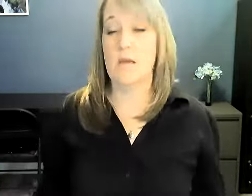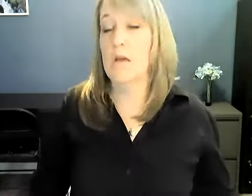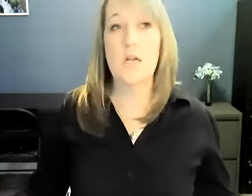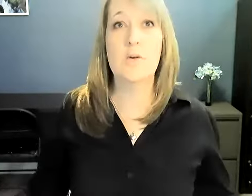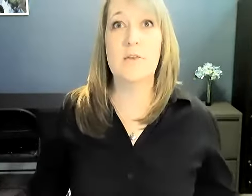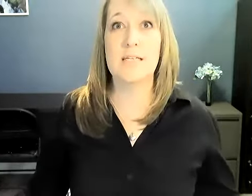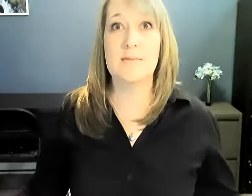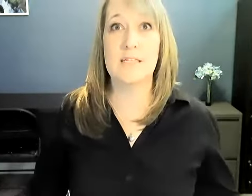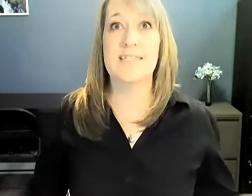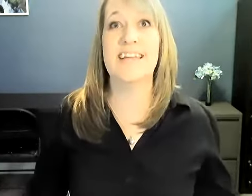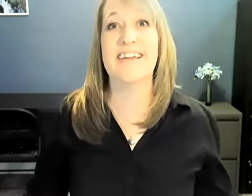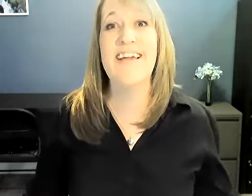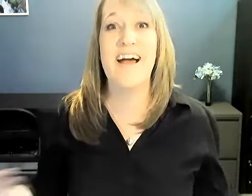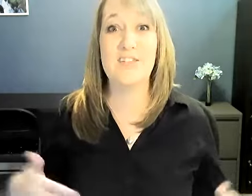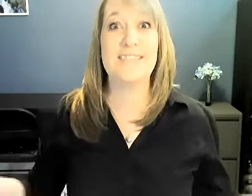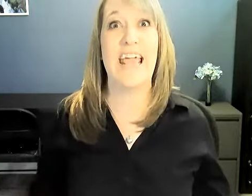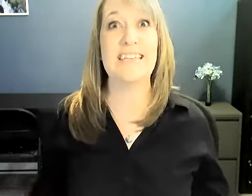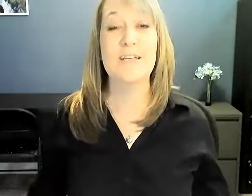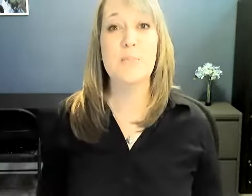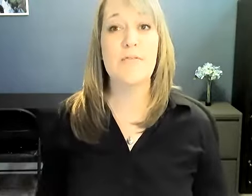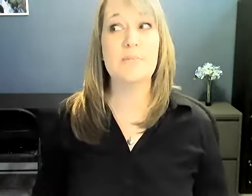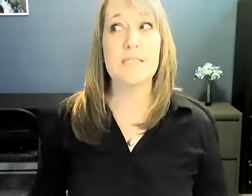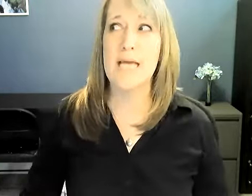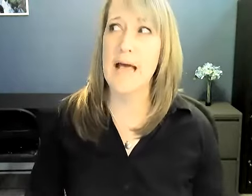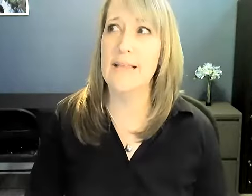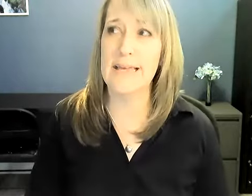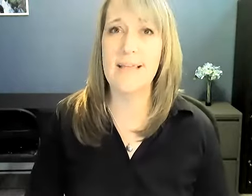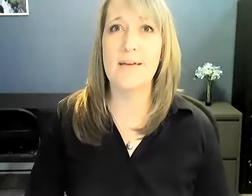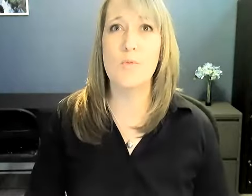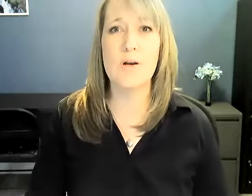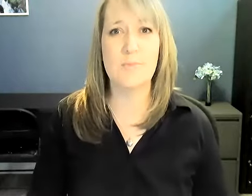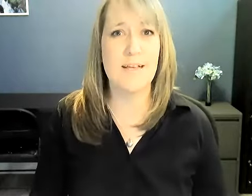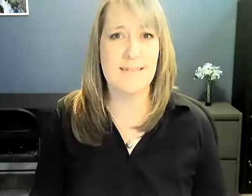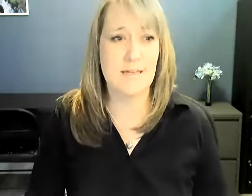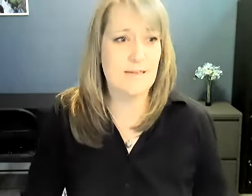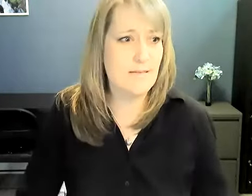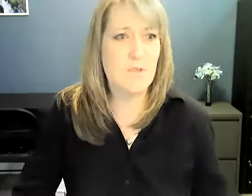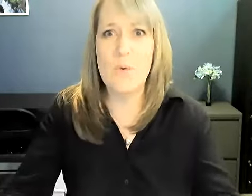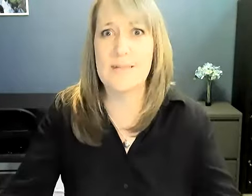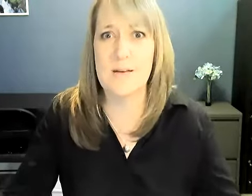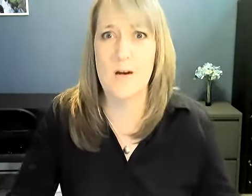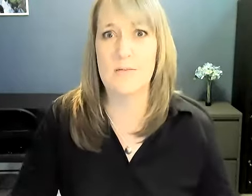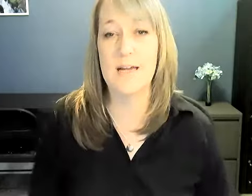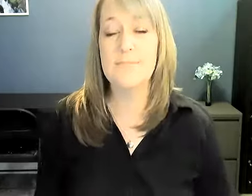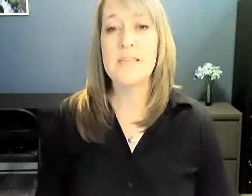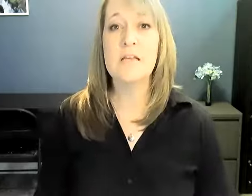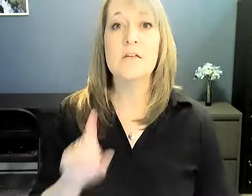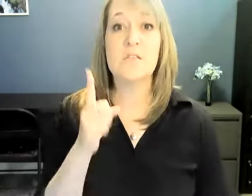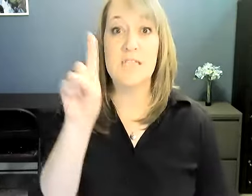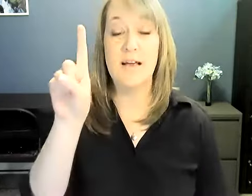no one even has to be listening. I just say it. But if I'm telling, that word implies that it's going somewhere, right? So tell is just